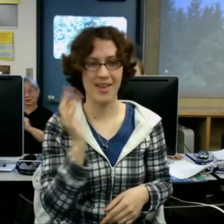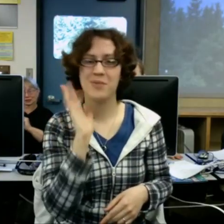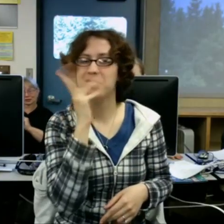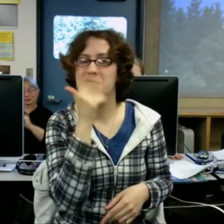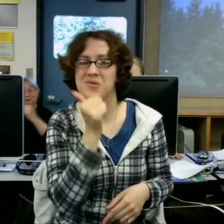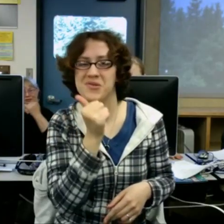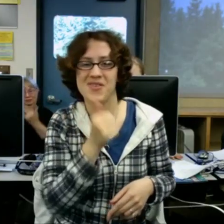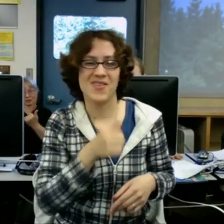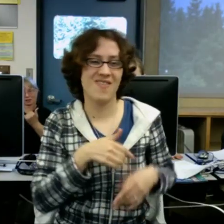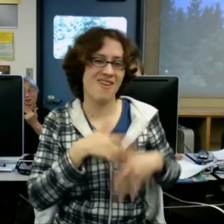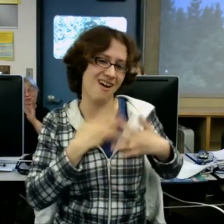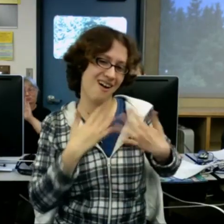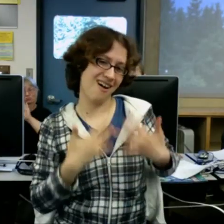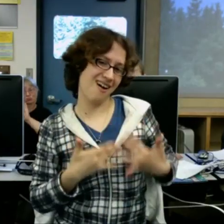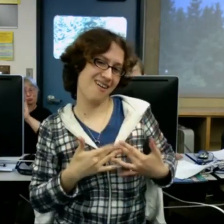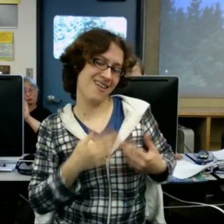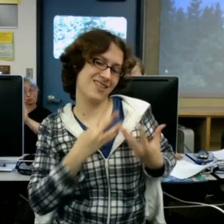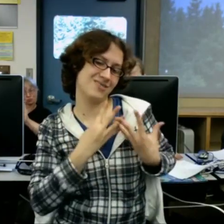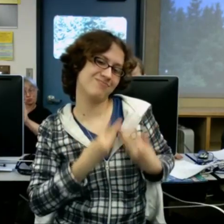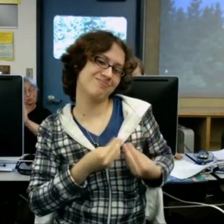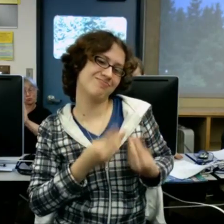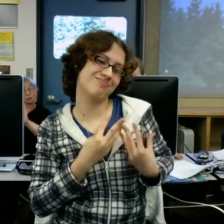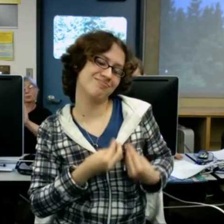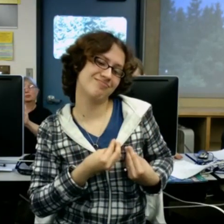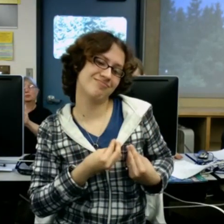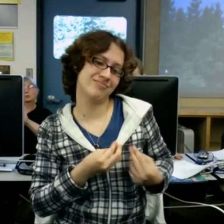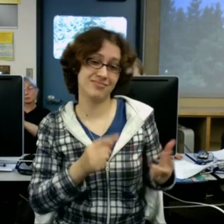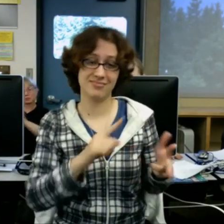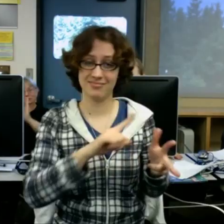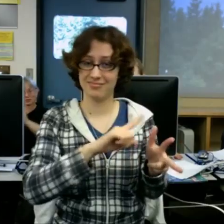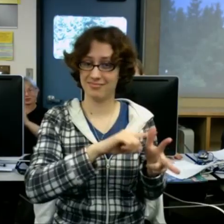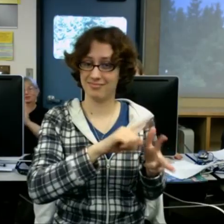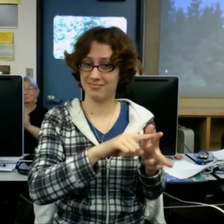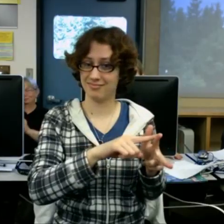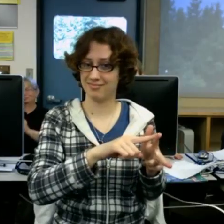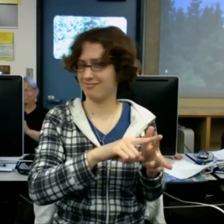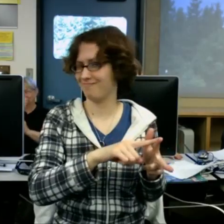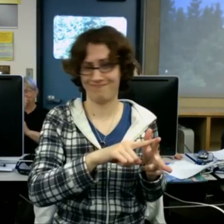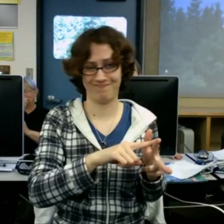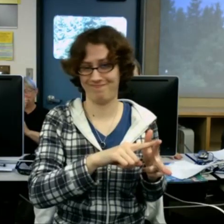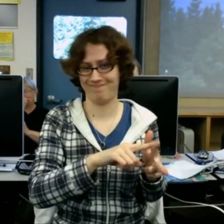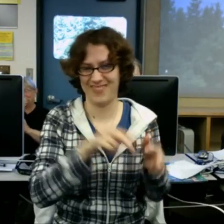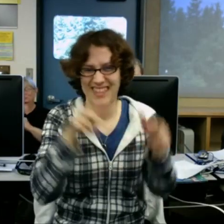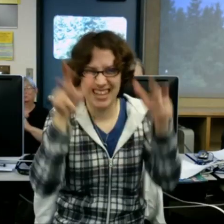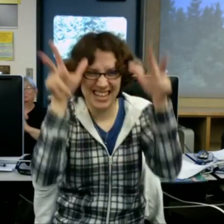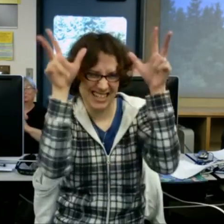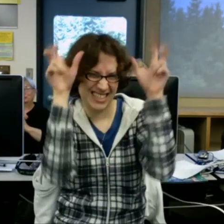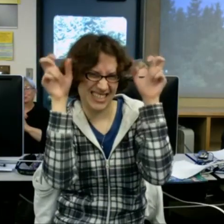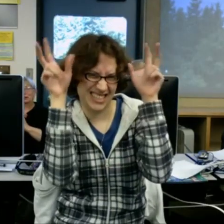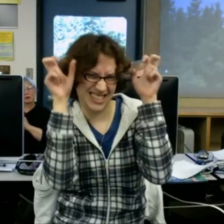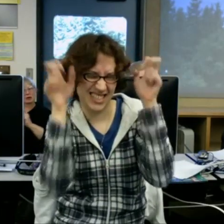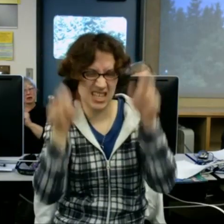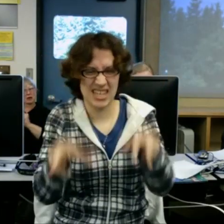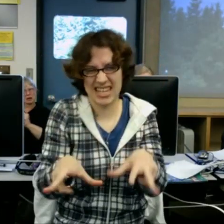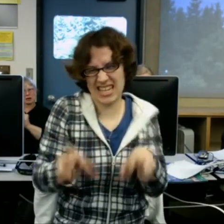because she had a beautiful heart, just a soft heart. But the first and second daughter, no, they were wicked and